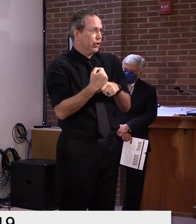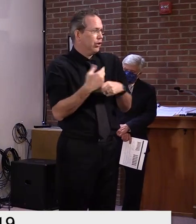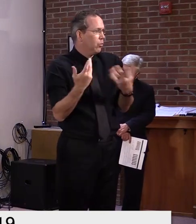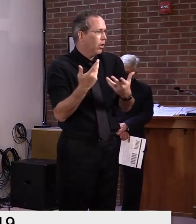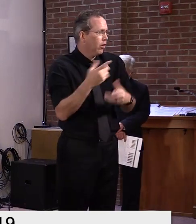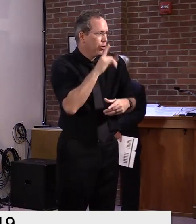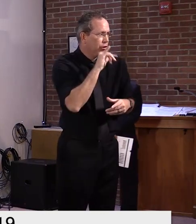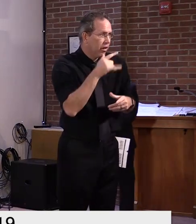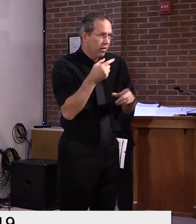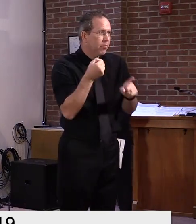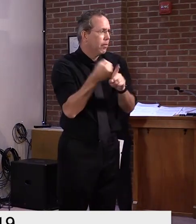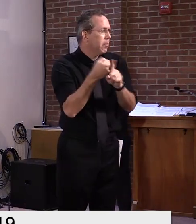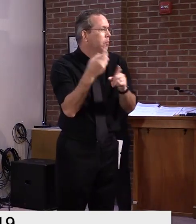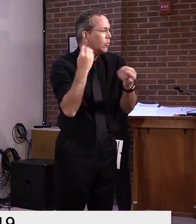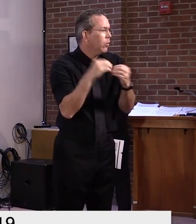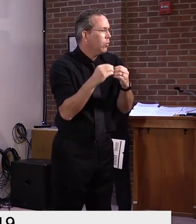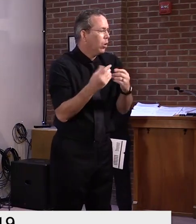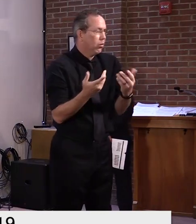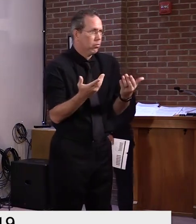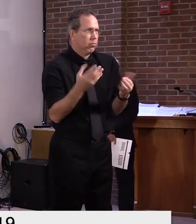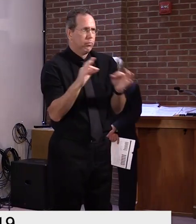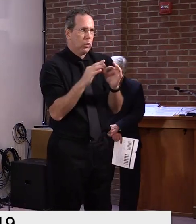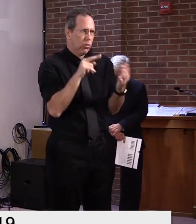ramifications. Using good